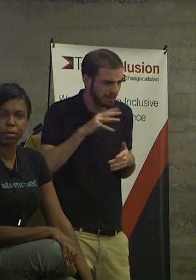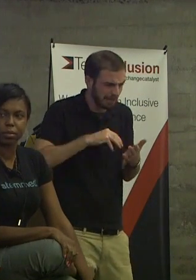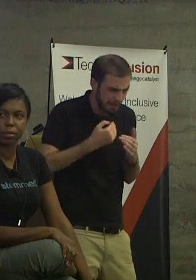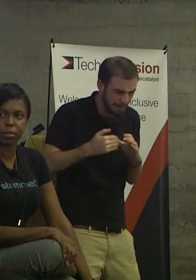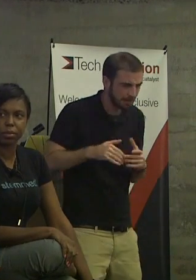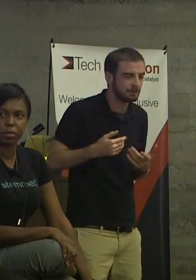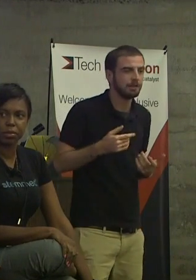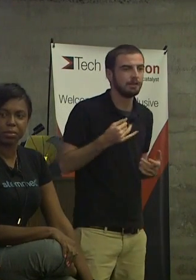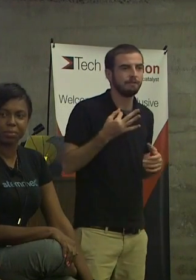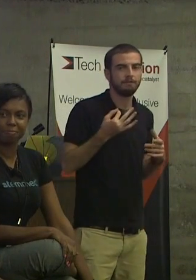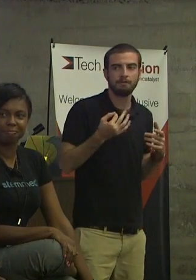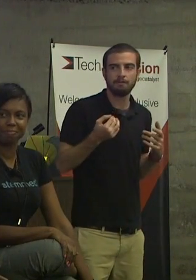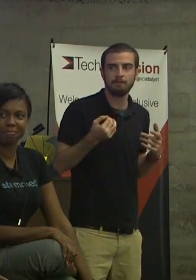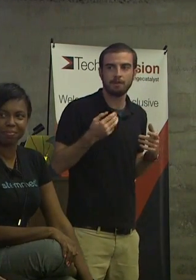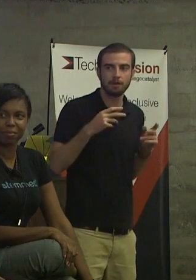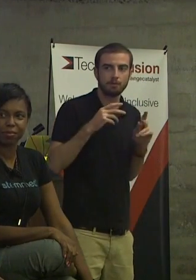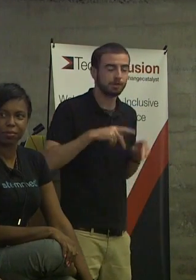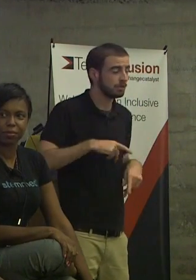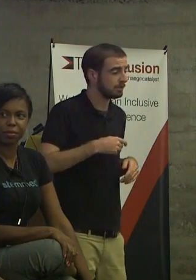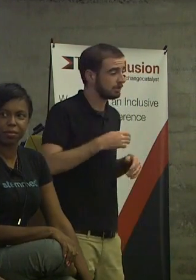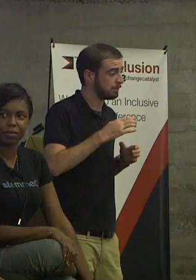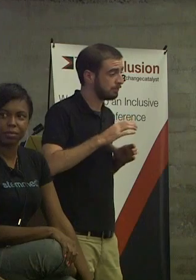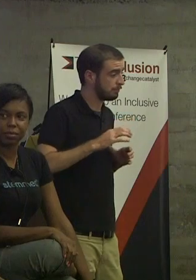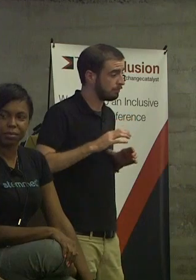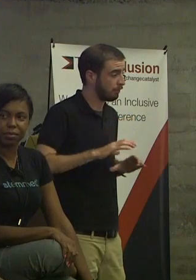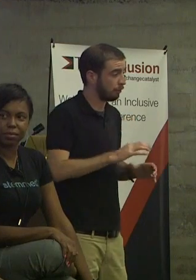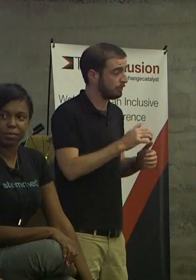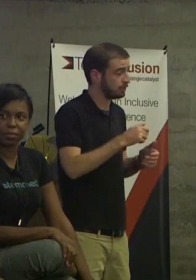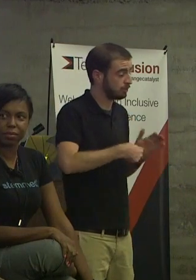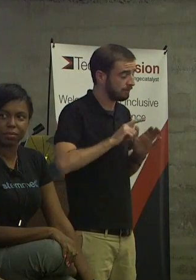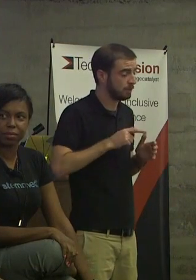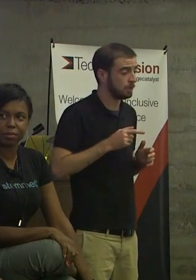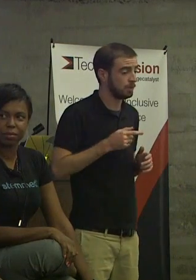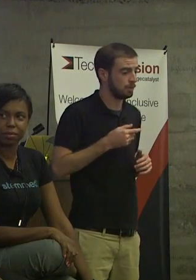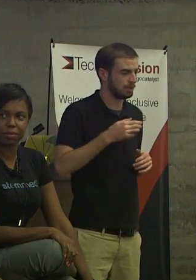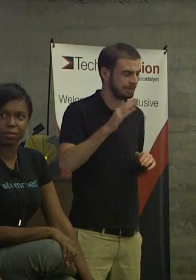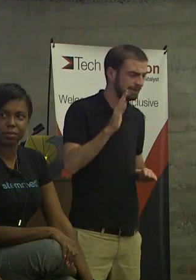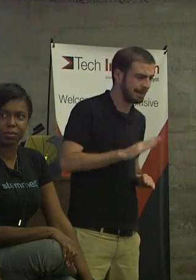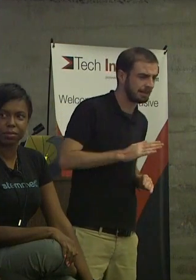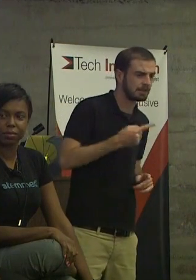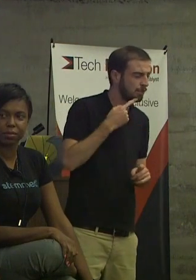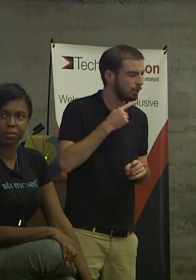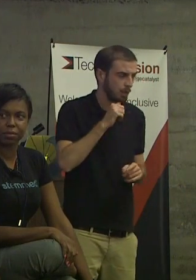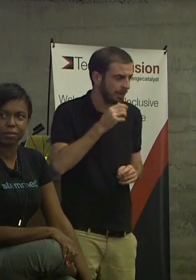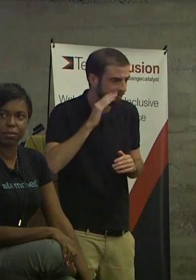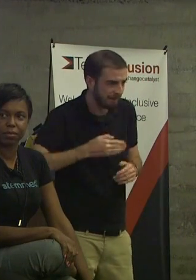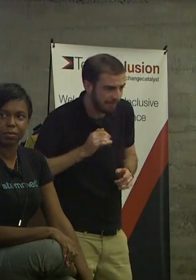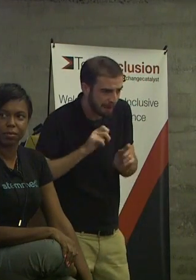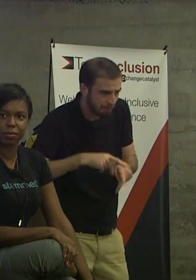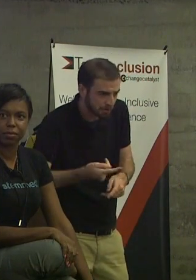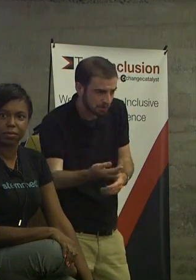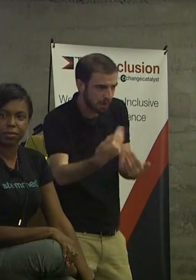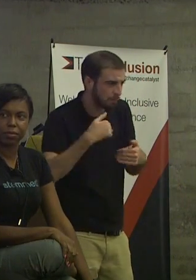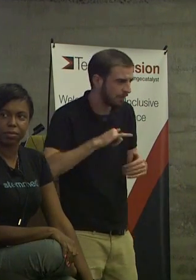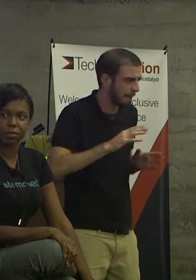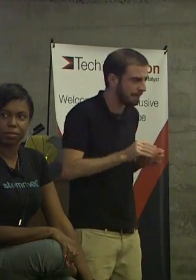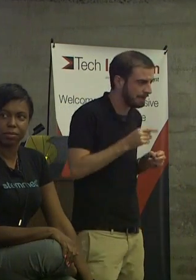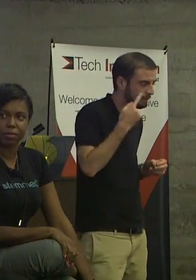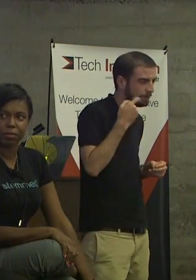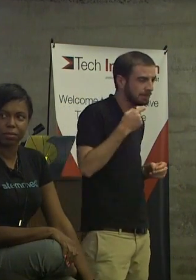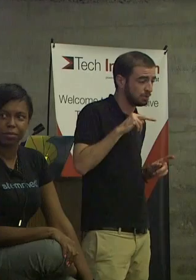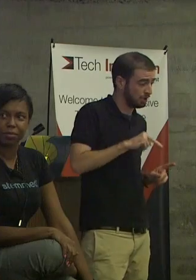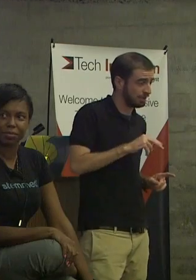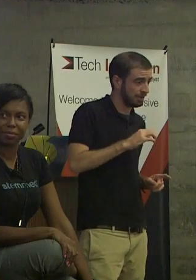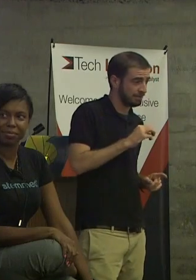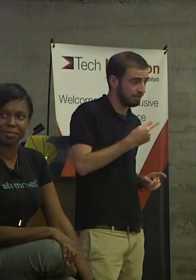performance review came out lower, I'd be like, well, you didn't invite her or this person to this meeting because we looked at